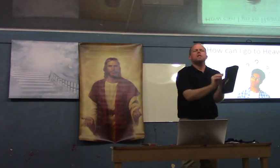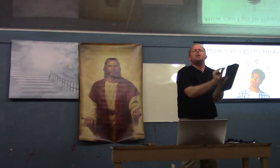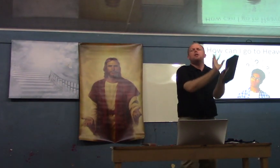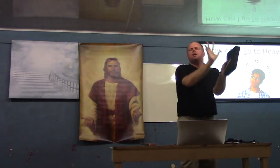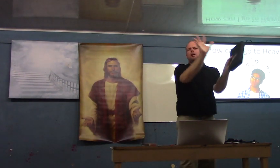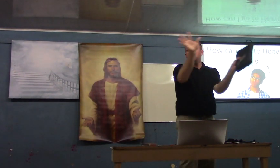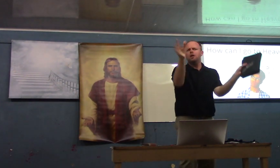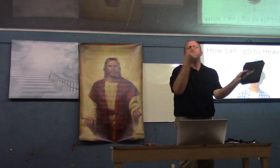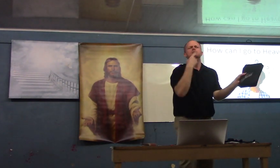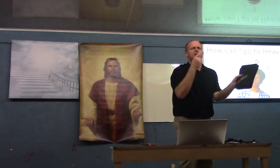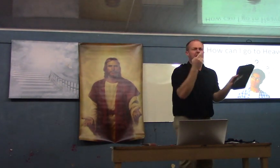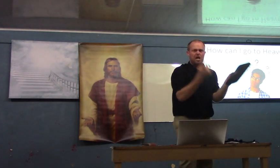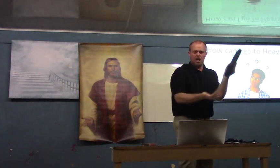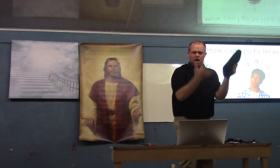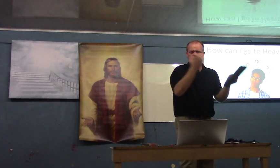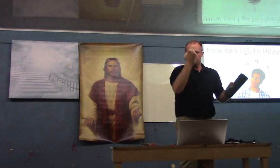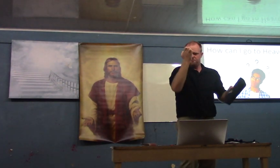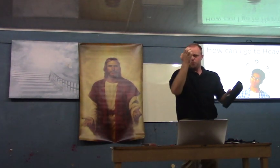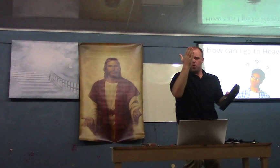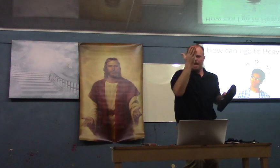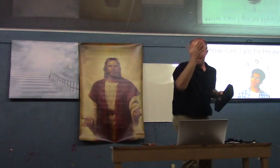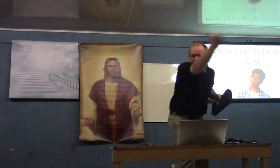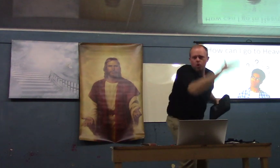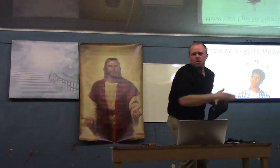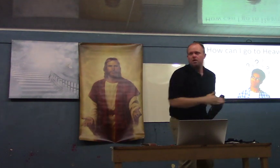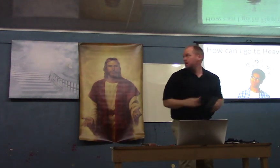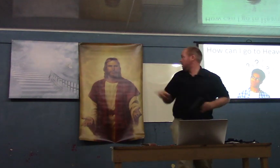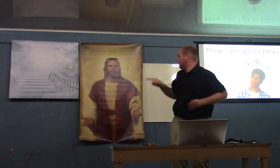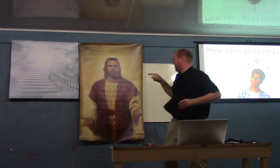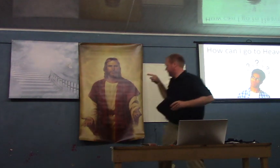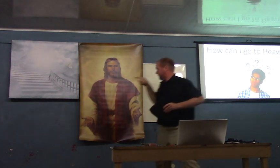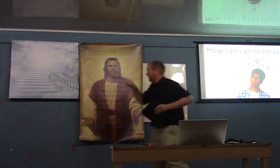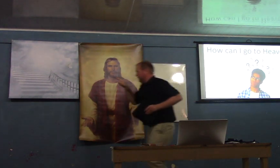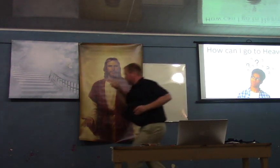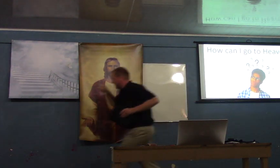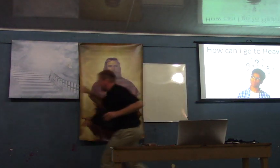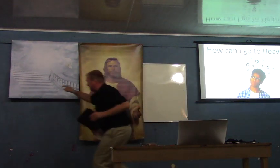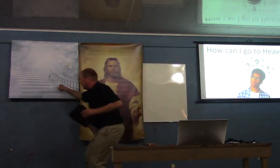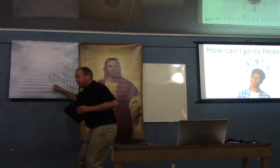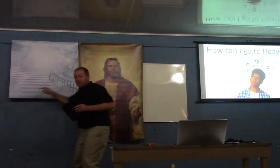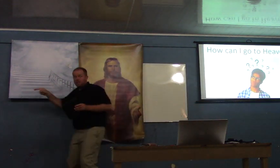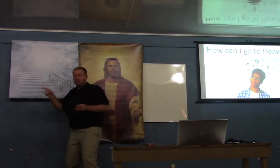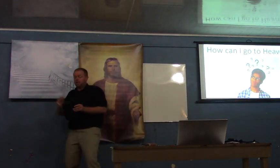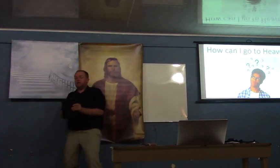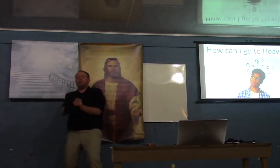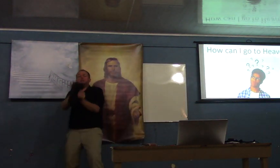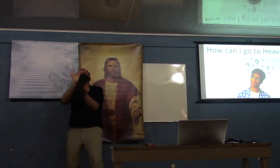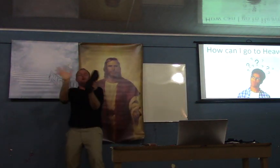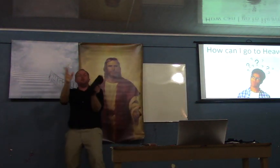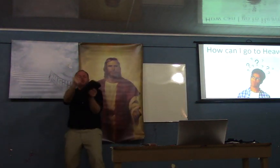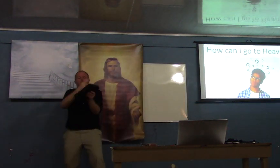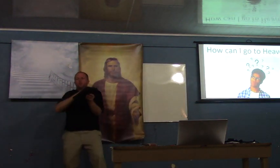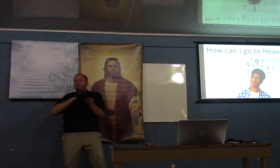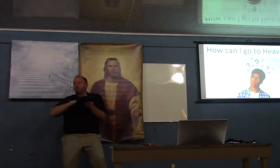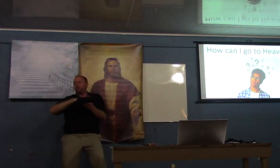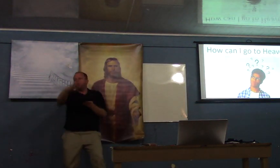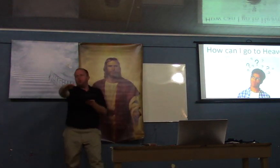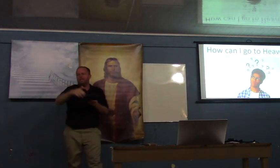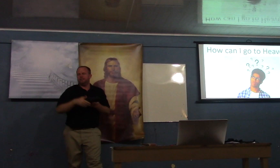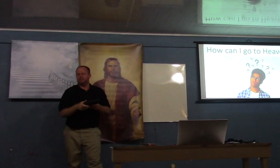The Bible clearly says that hell is going to last forever. And the Bible clearly says that